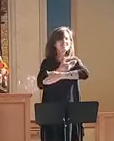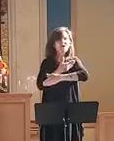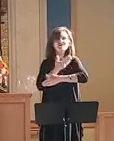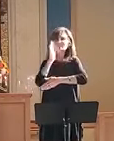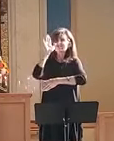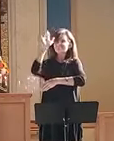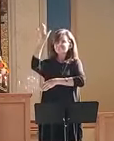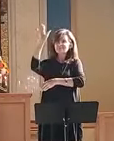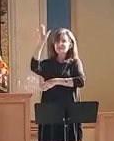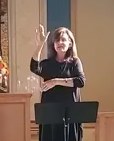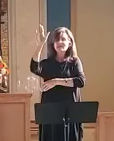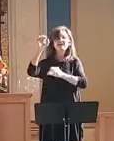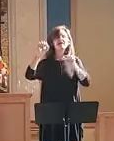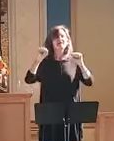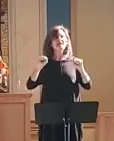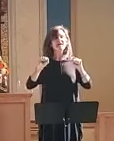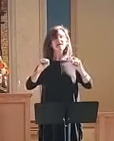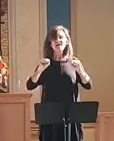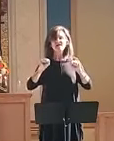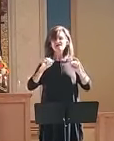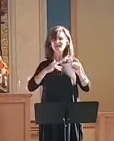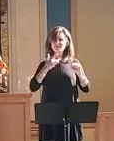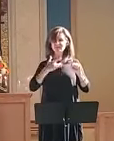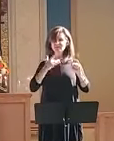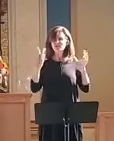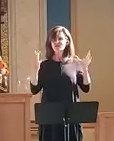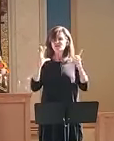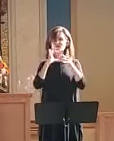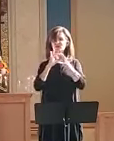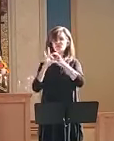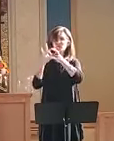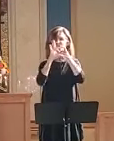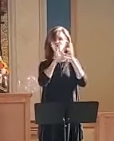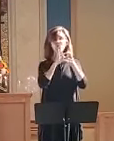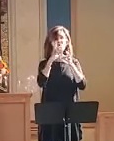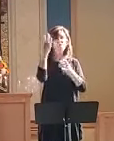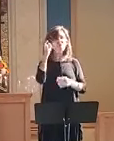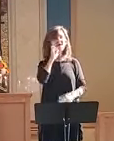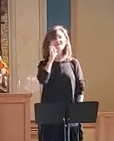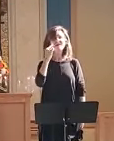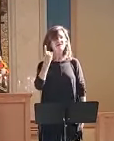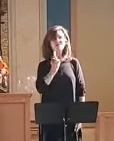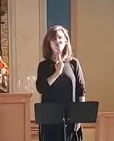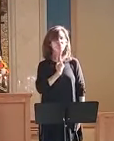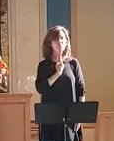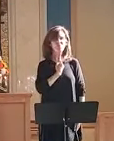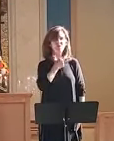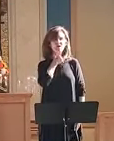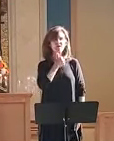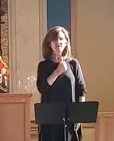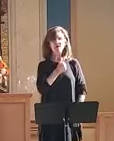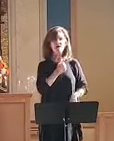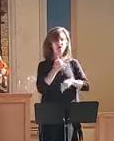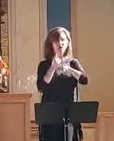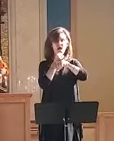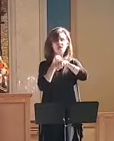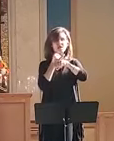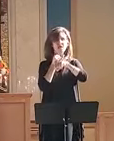can have this communion because we don't stand alone. We are not individuals on an island.